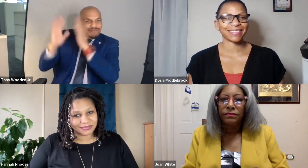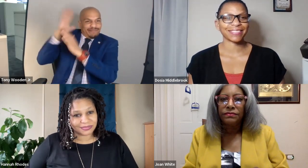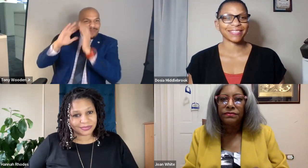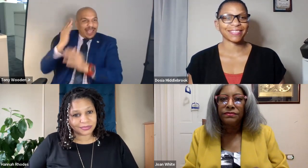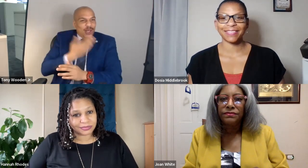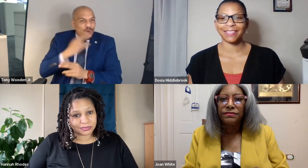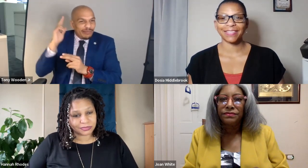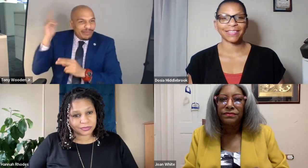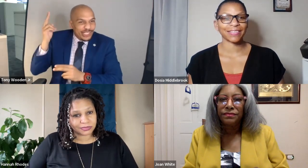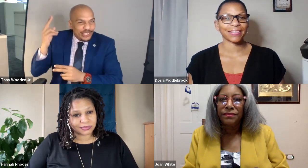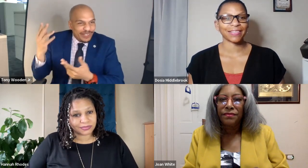you're the oldest.